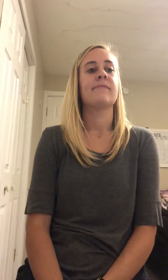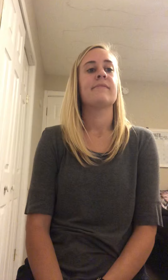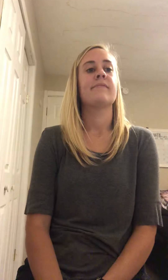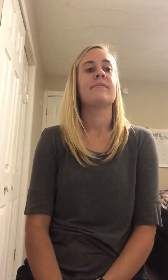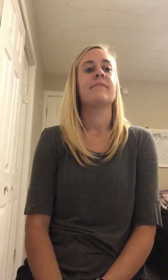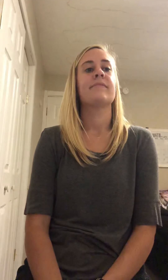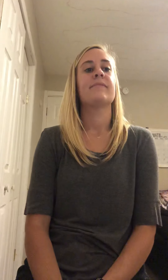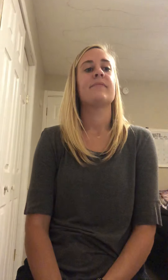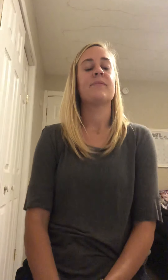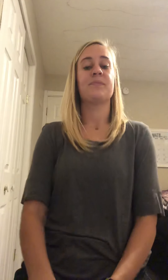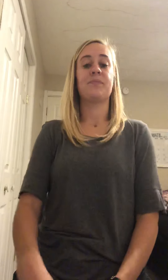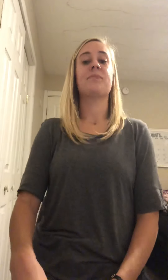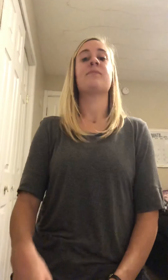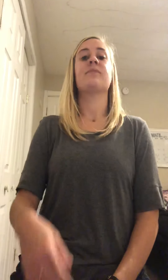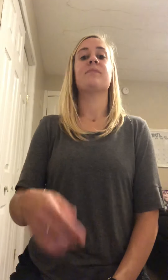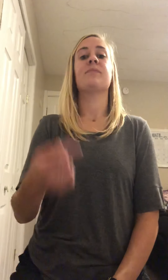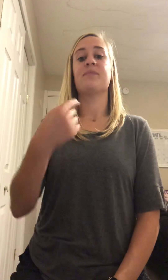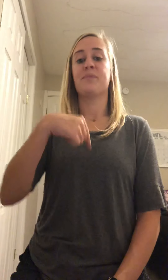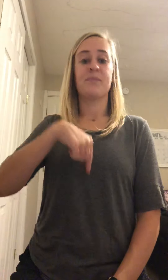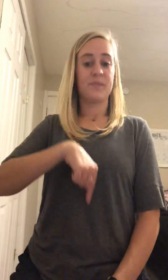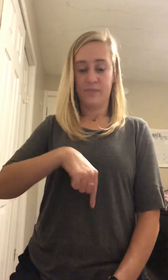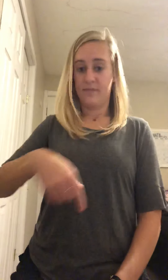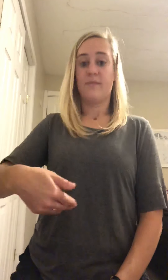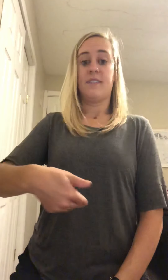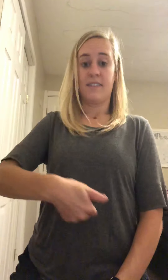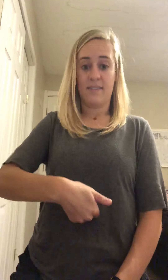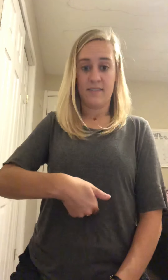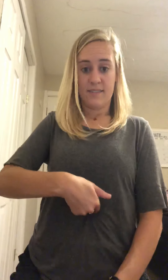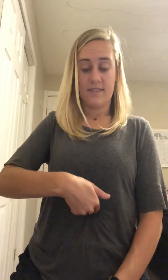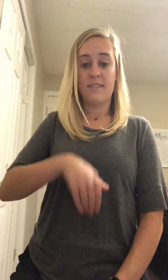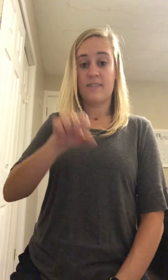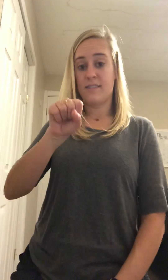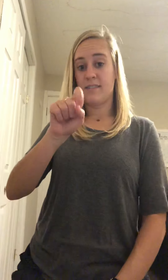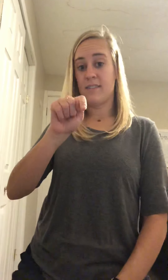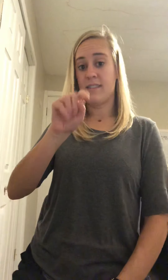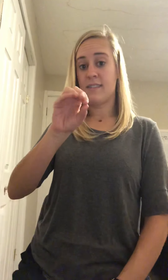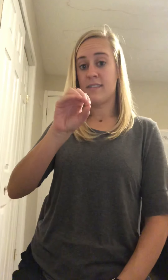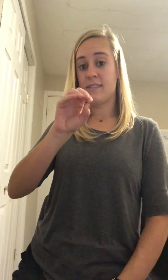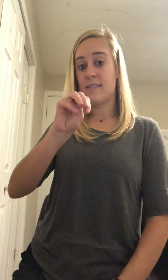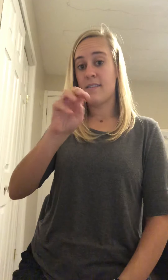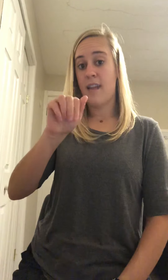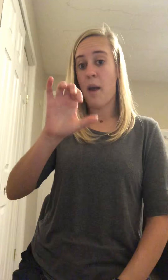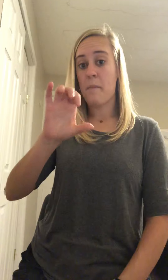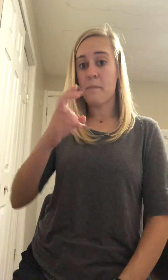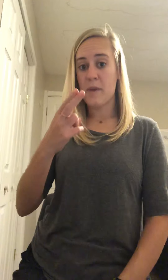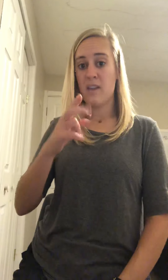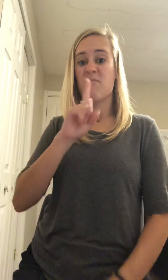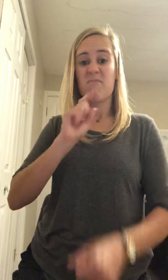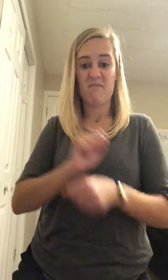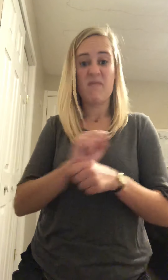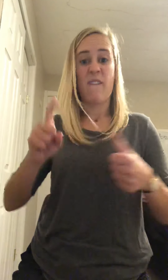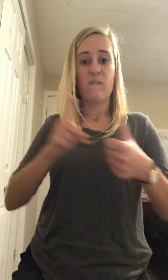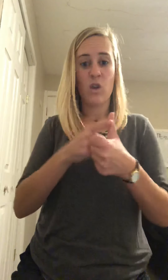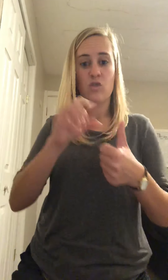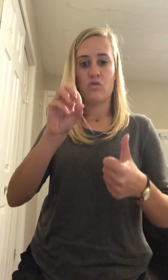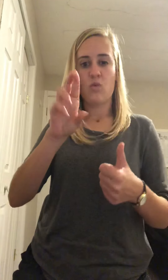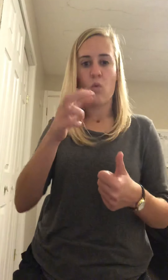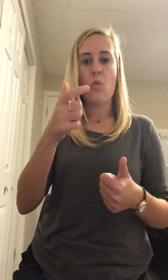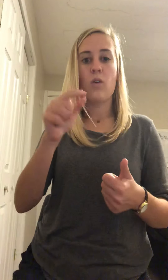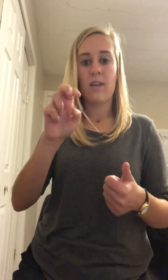Your stomach is the first primary organ in the alimentary canal. Its functions are to mix food that it receives with gastric